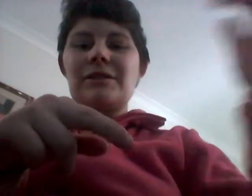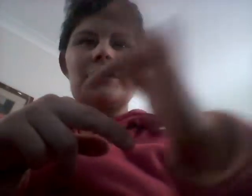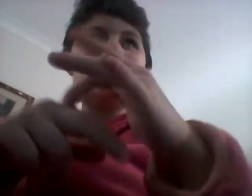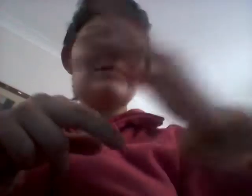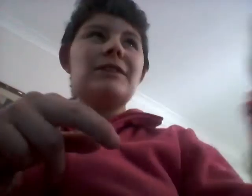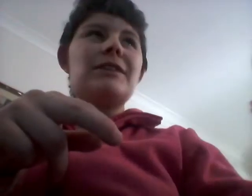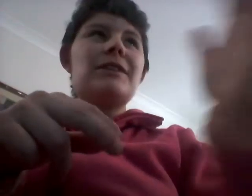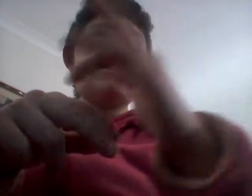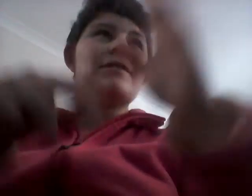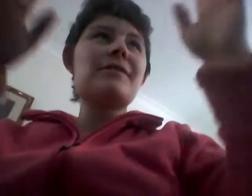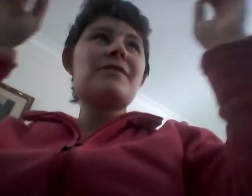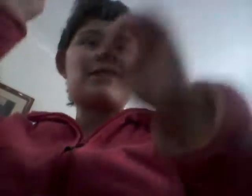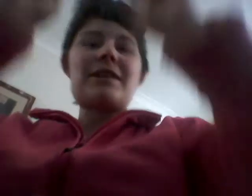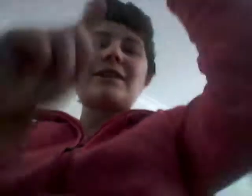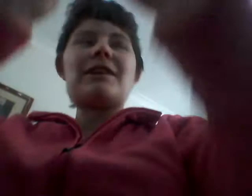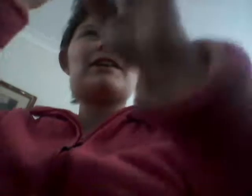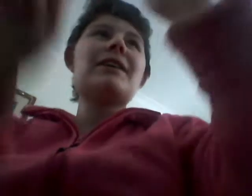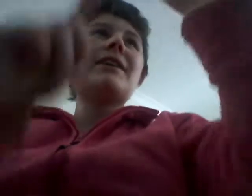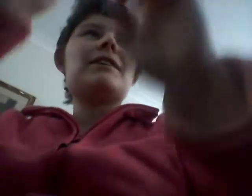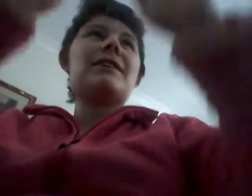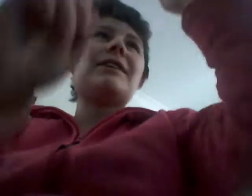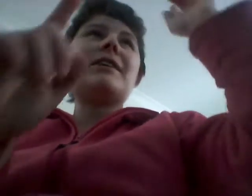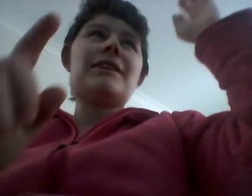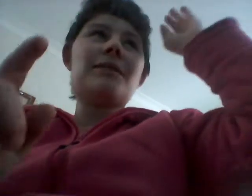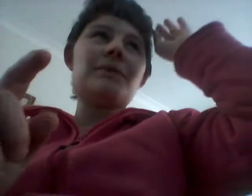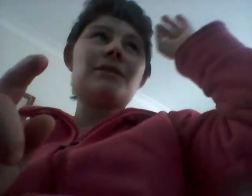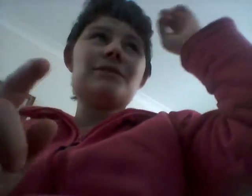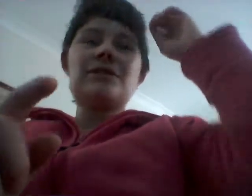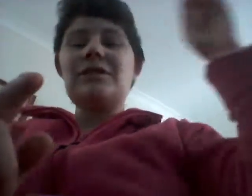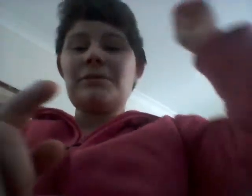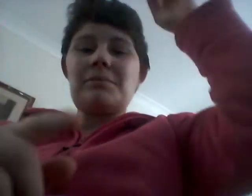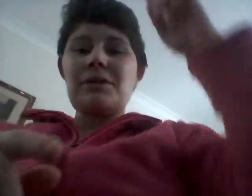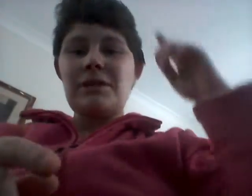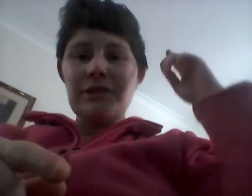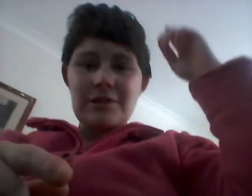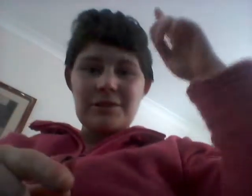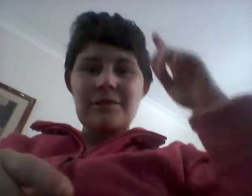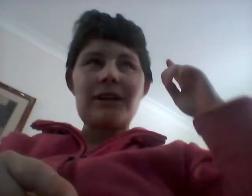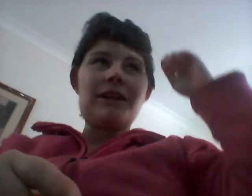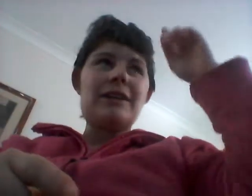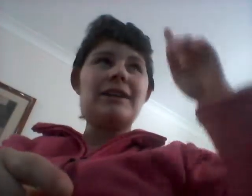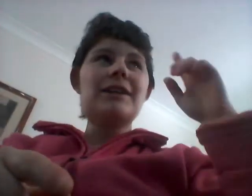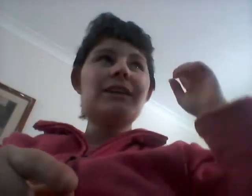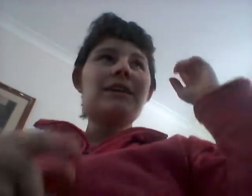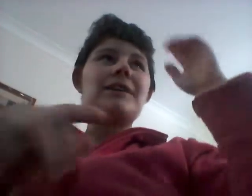Twinkle little star, I wonder what you are.